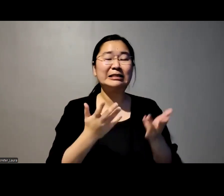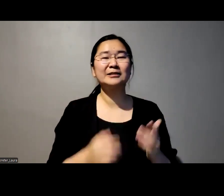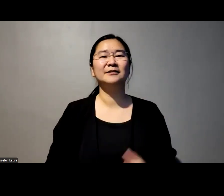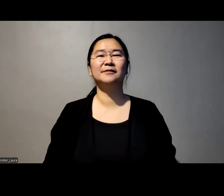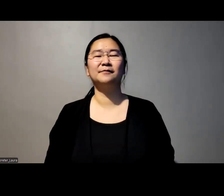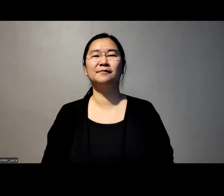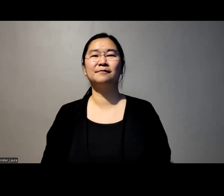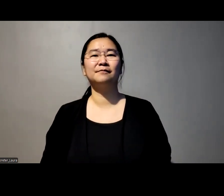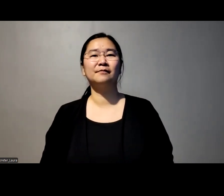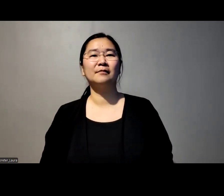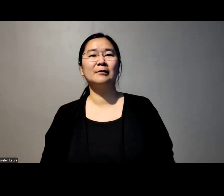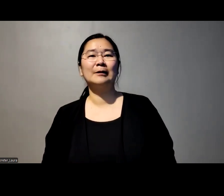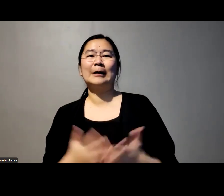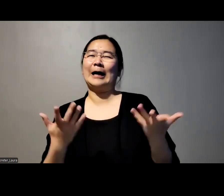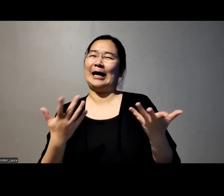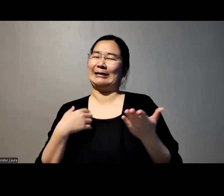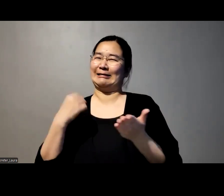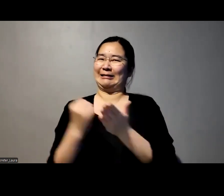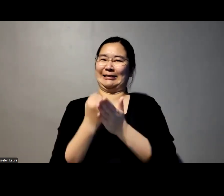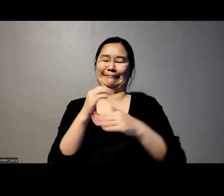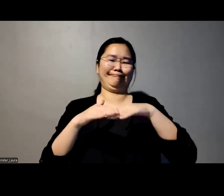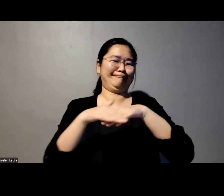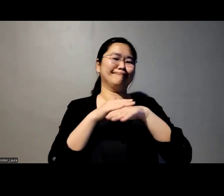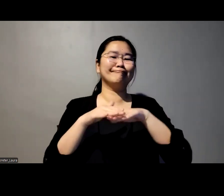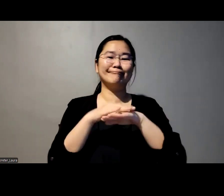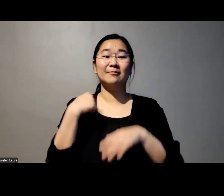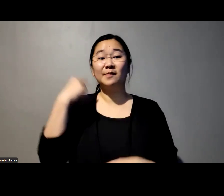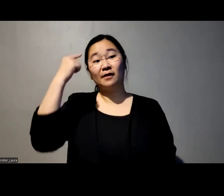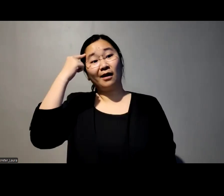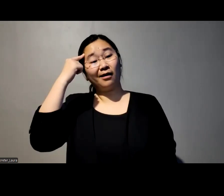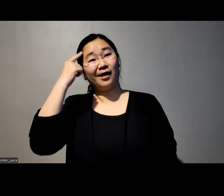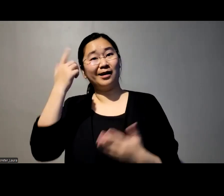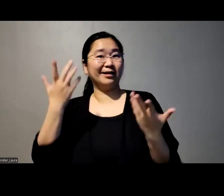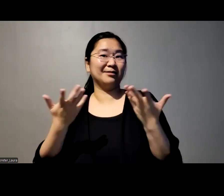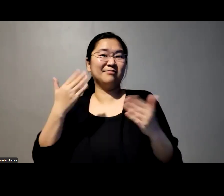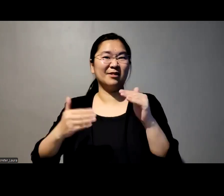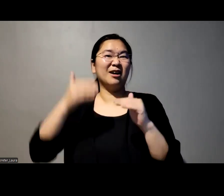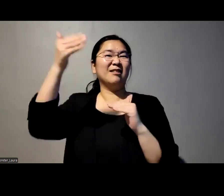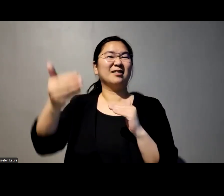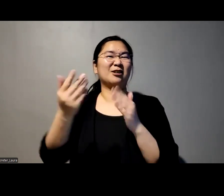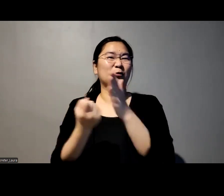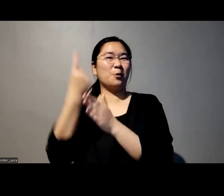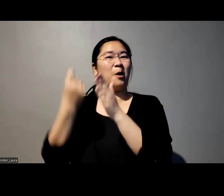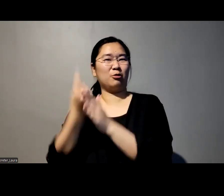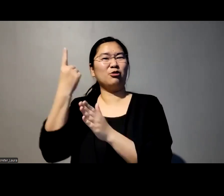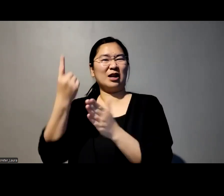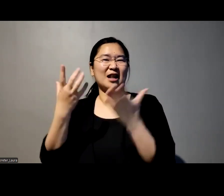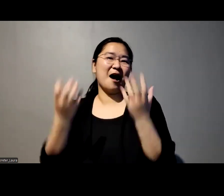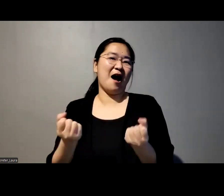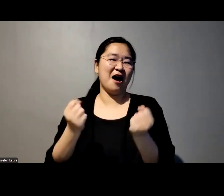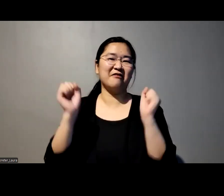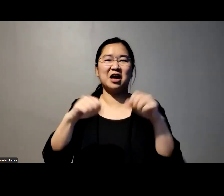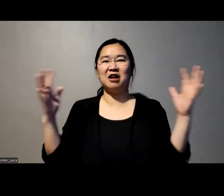again for everyone for joining us. Good evening, and I look forward to rewatching the webinar and